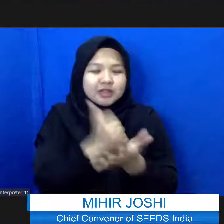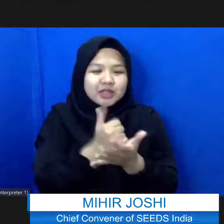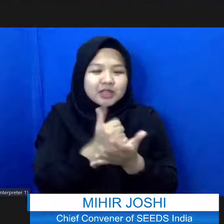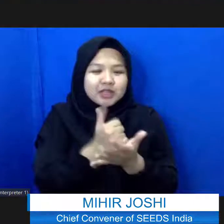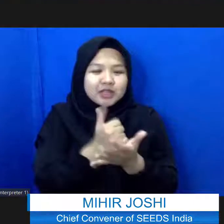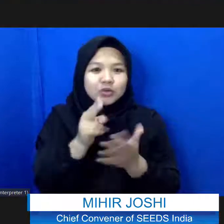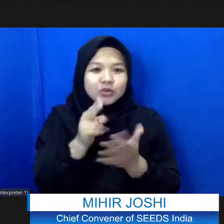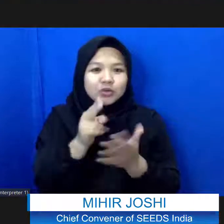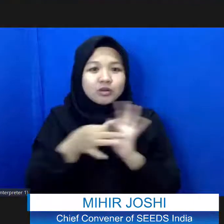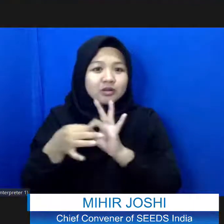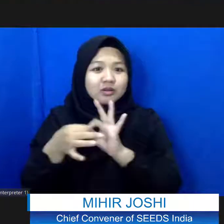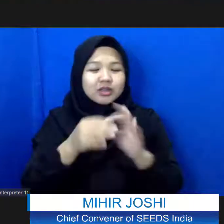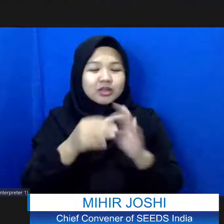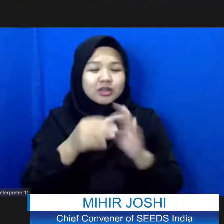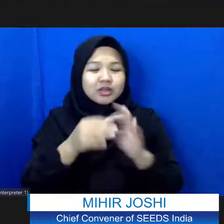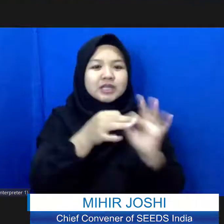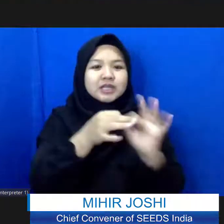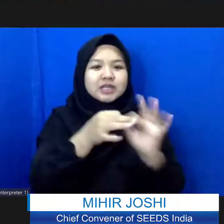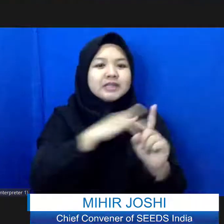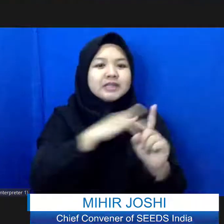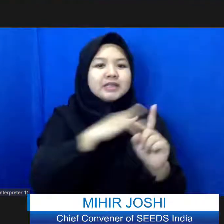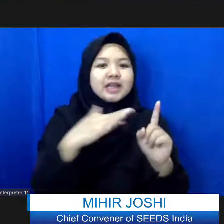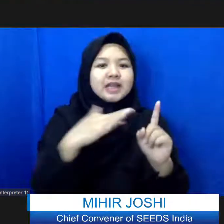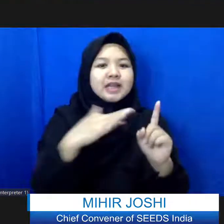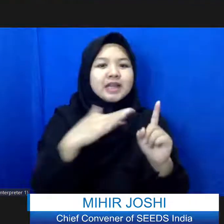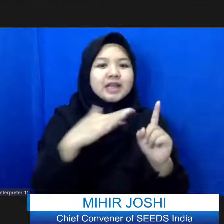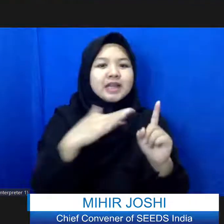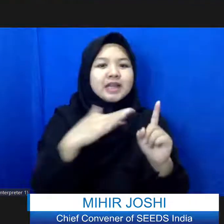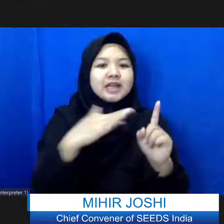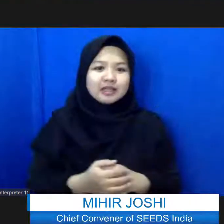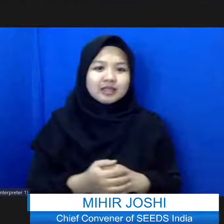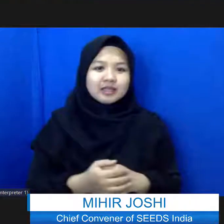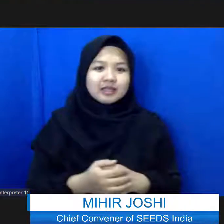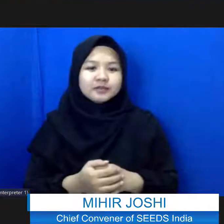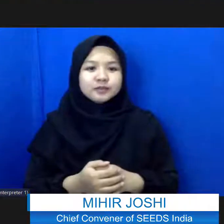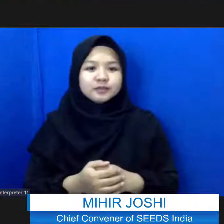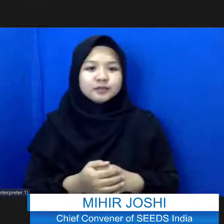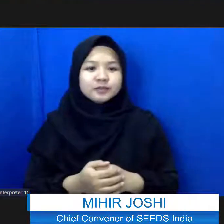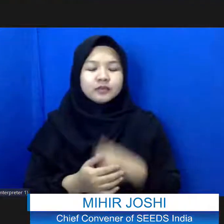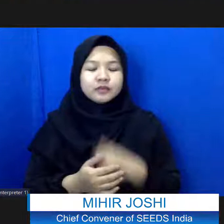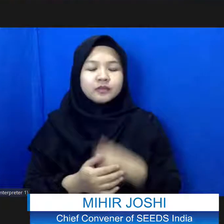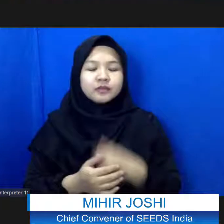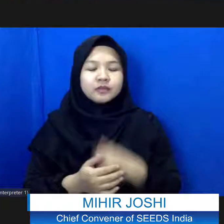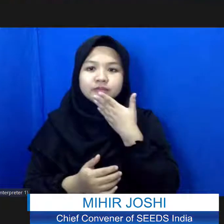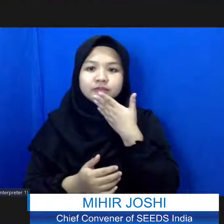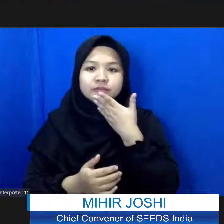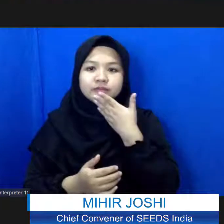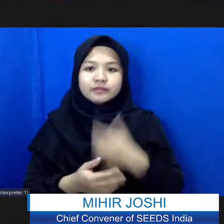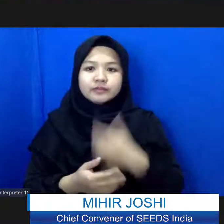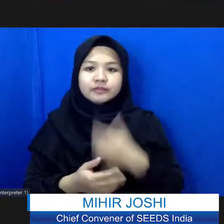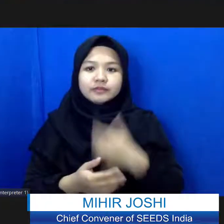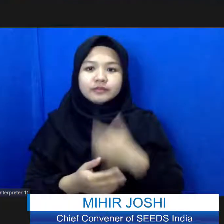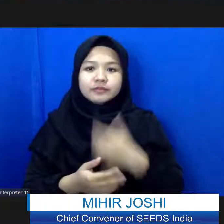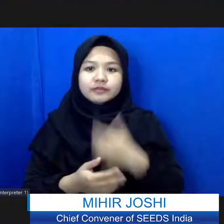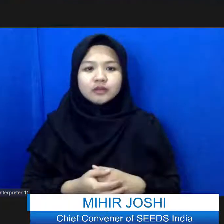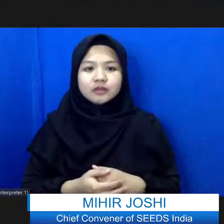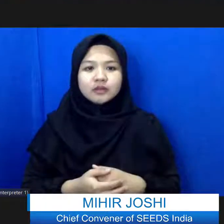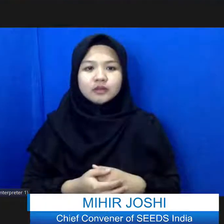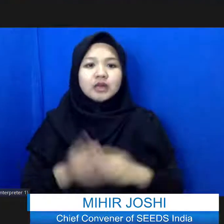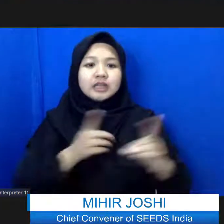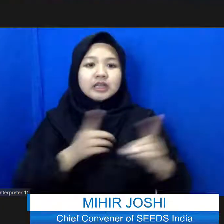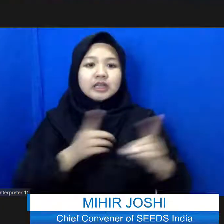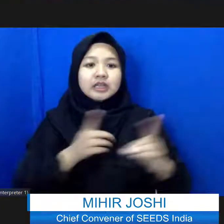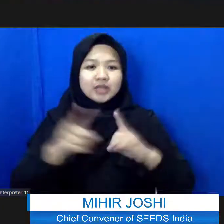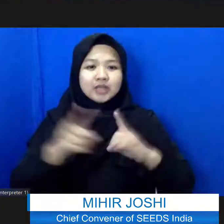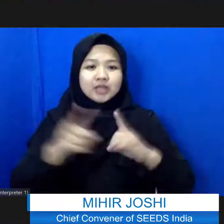community may perceive it, and integrating that into our work. That concludes our discussion for now. I want to do a